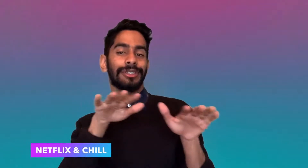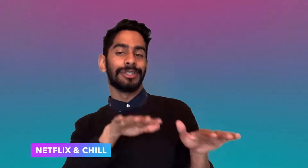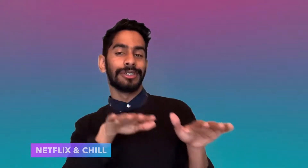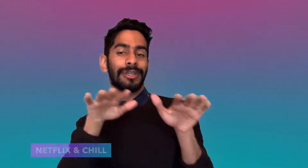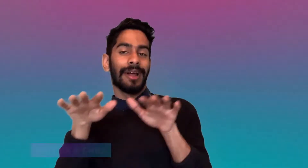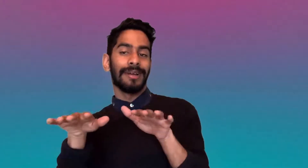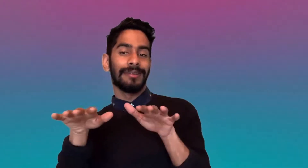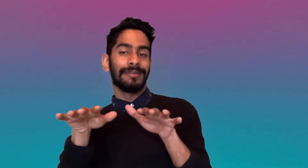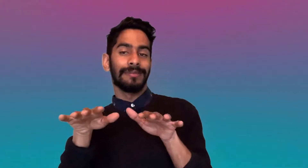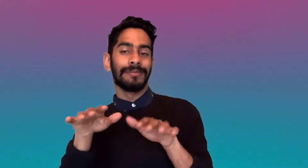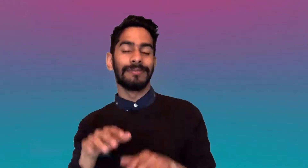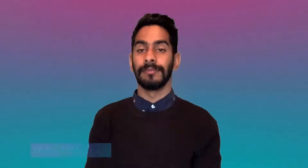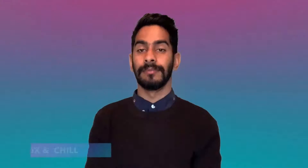Netflix and chill.